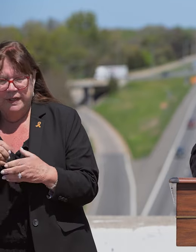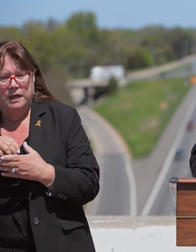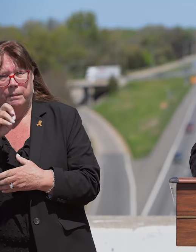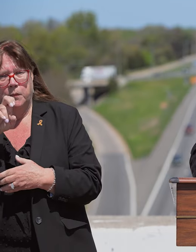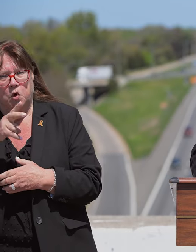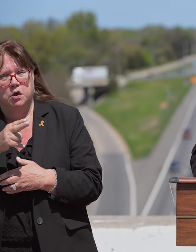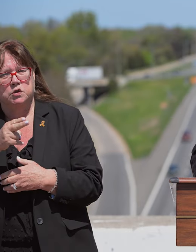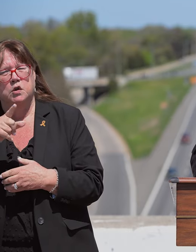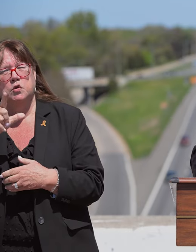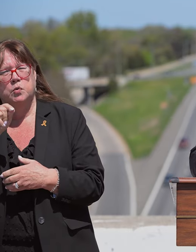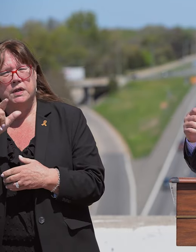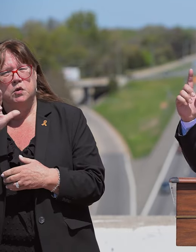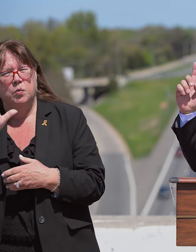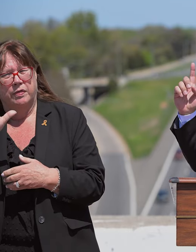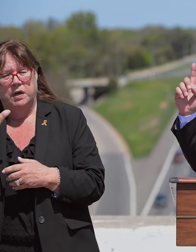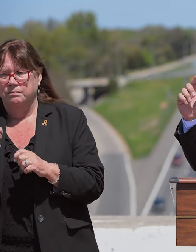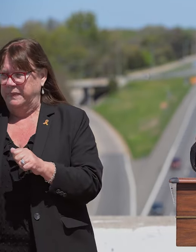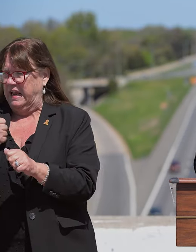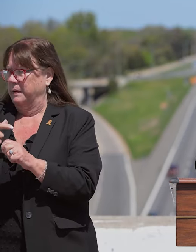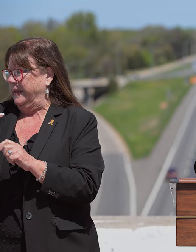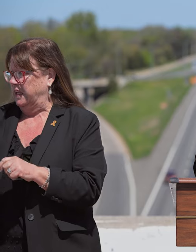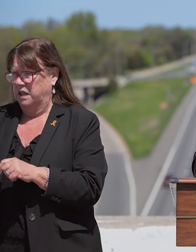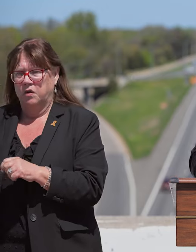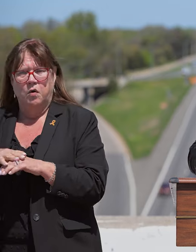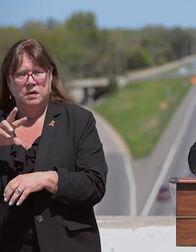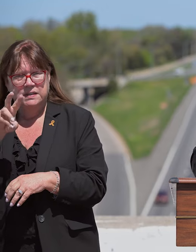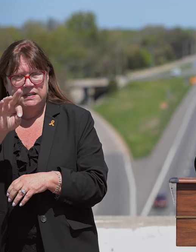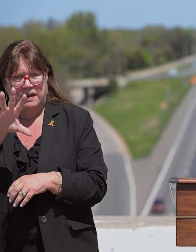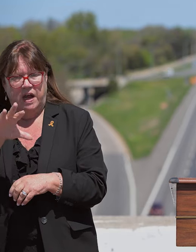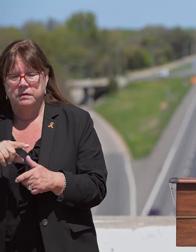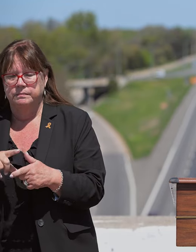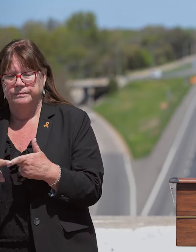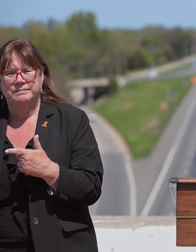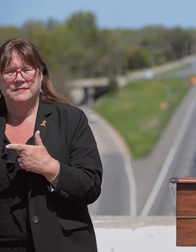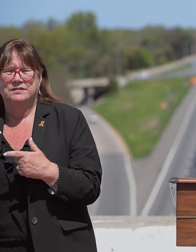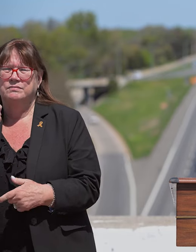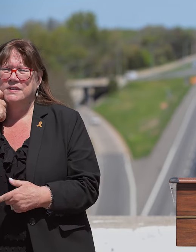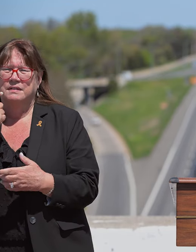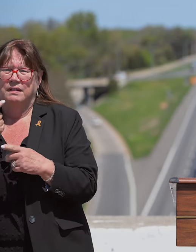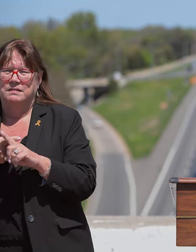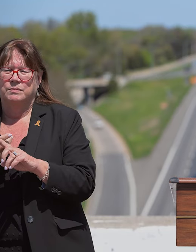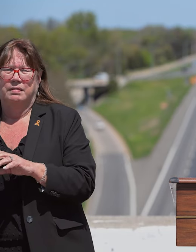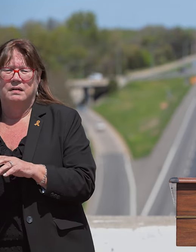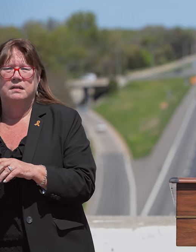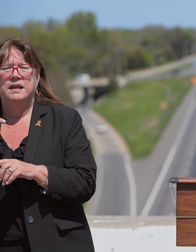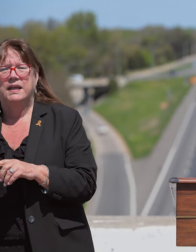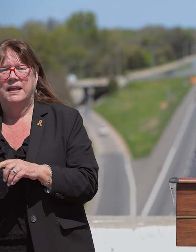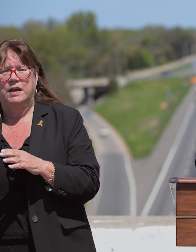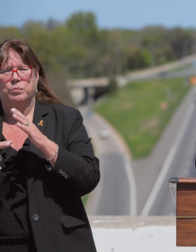March of 2023, just behind me on 695. And the second, just last month at the Key